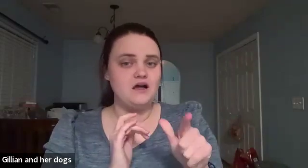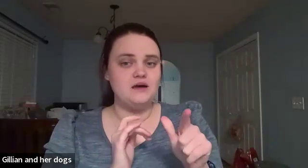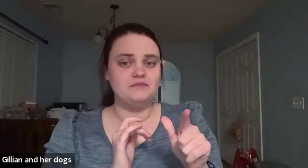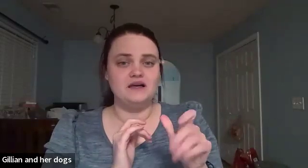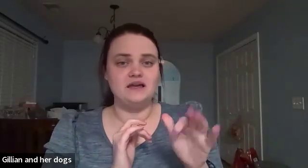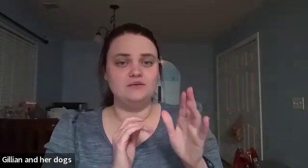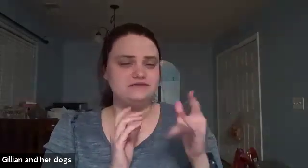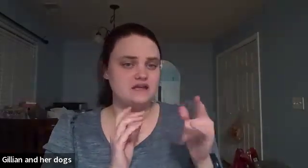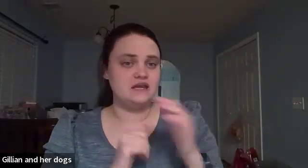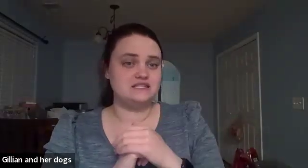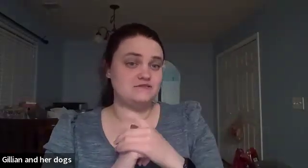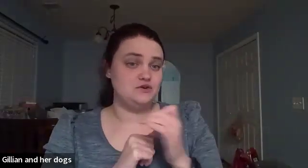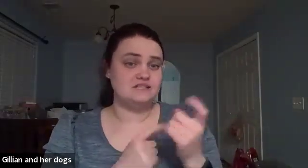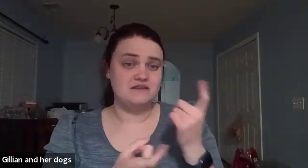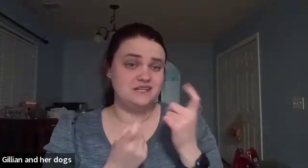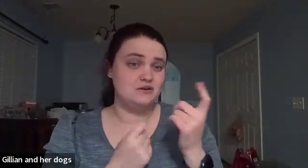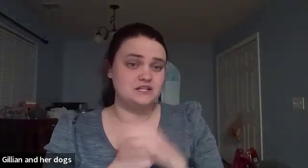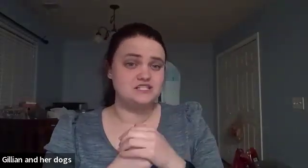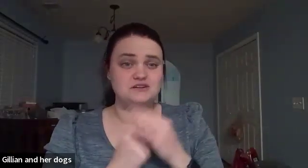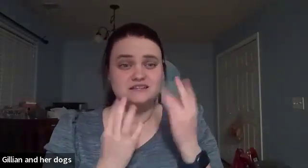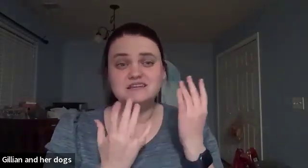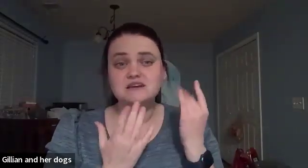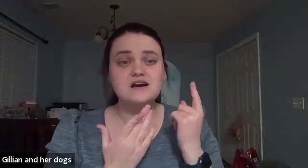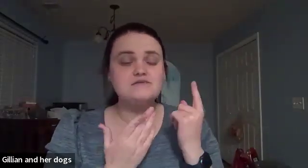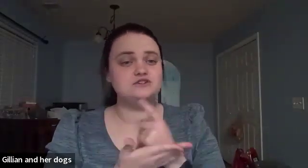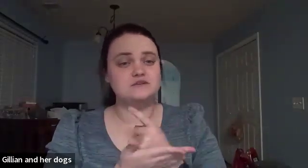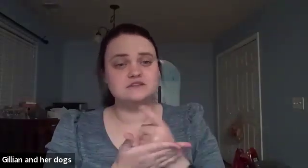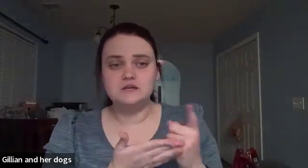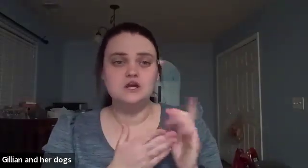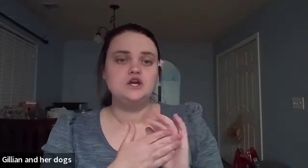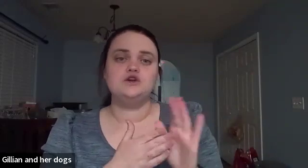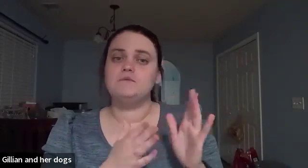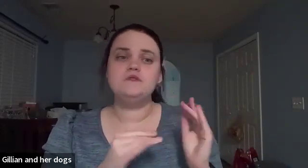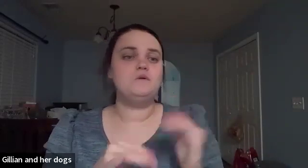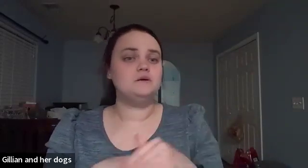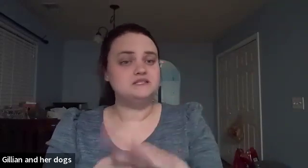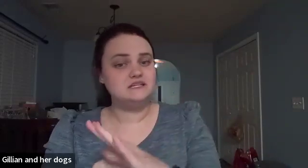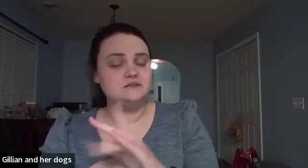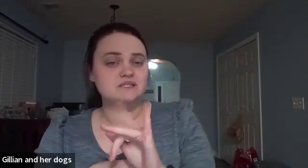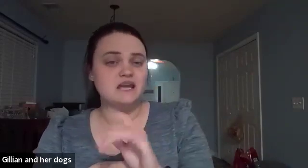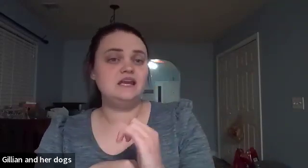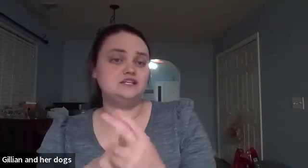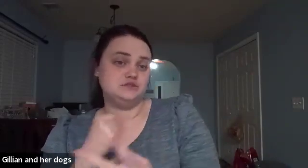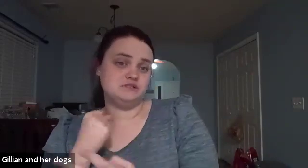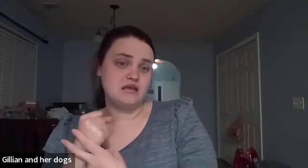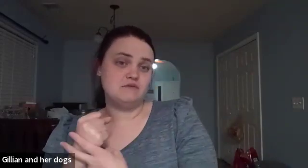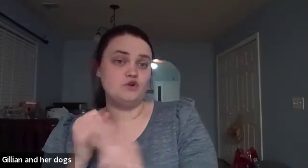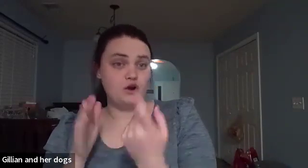Well, like we've said, is if you guys have any questions you guys think of that during this week, you're more than welcome to send them to Miss Katie and she will save them for our